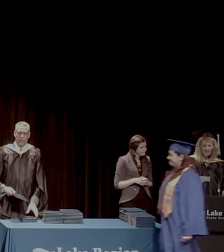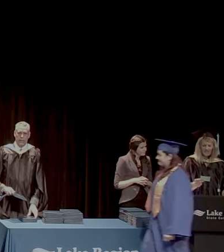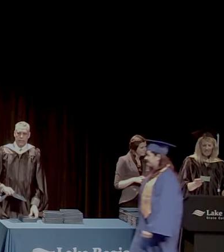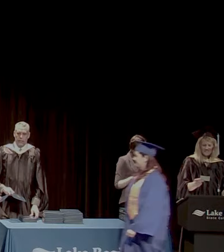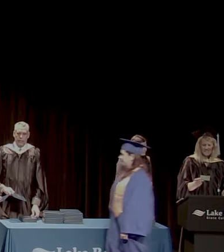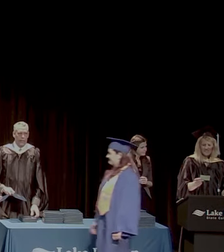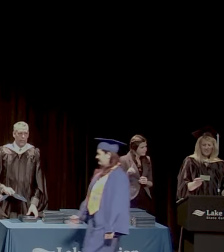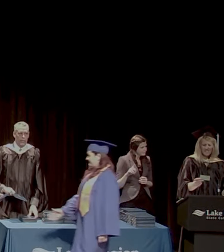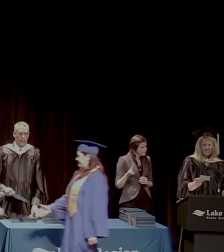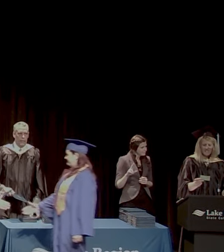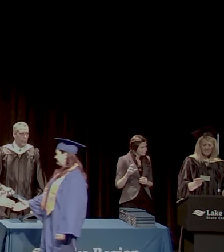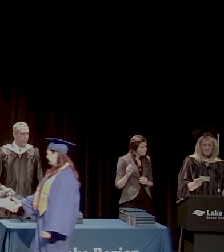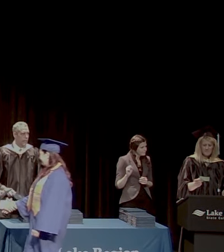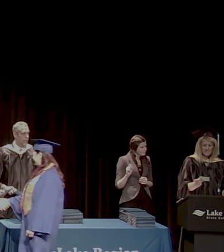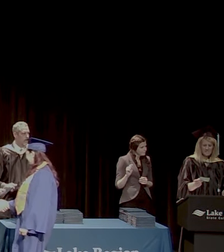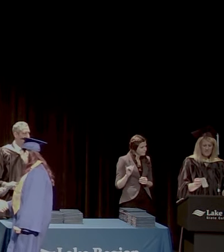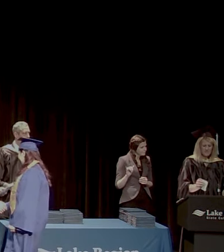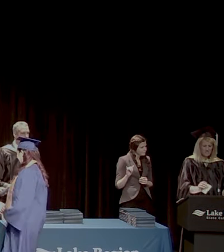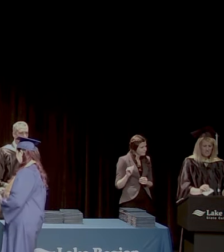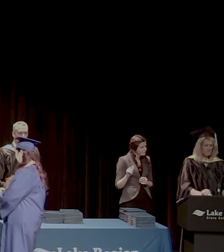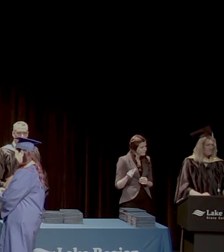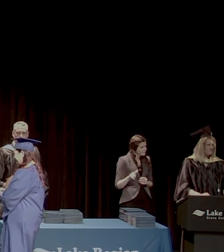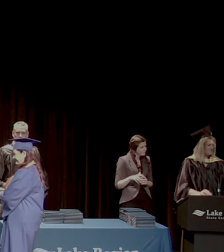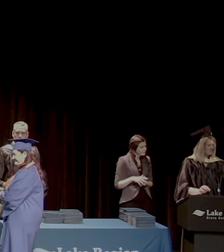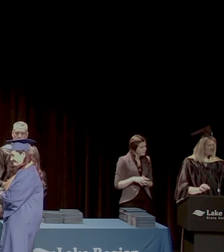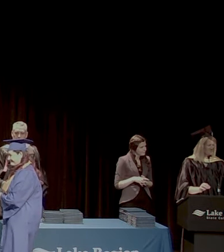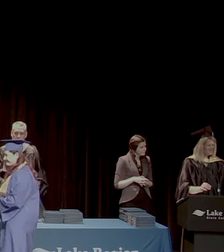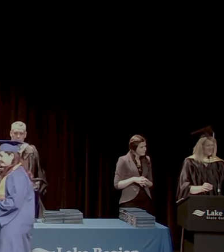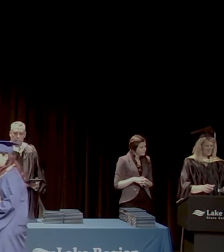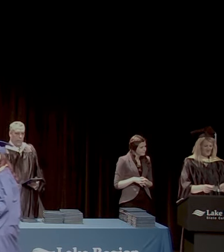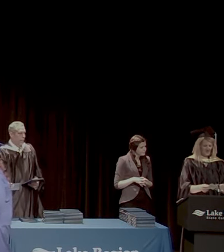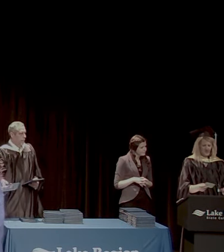Dusty Lemke, Associate in Arts, Business Administration.